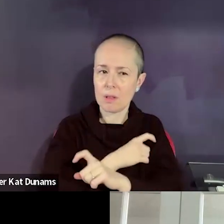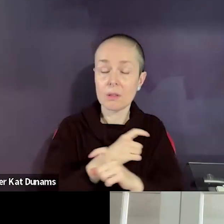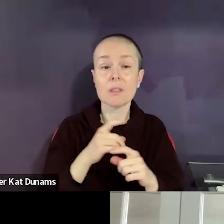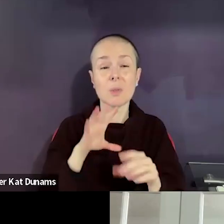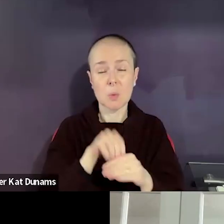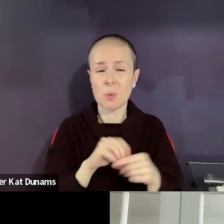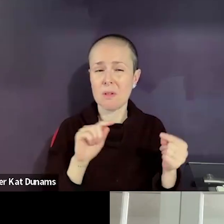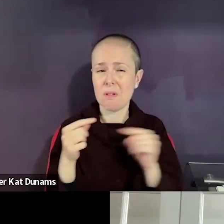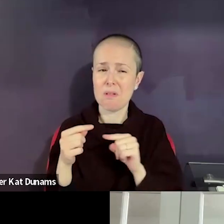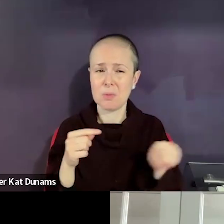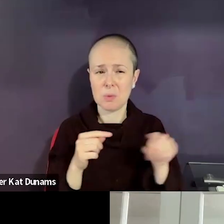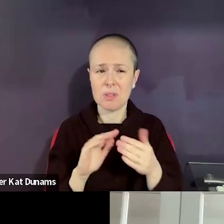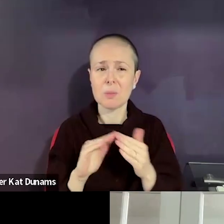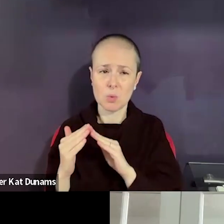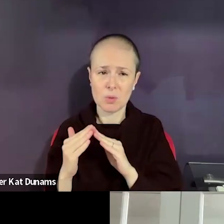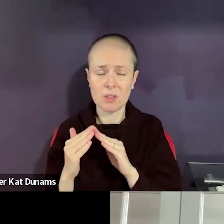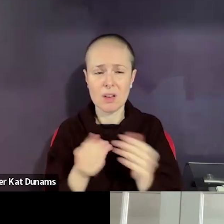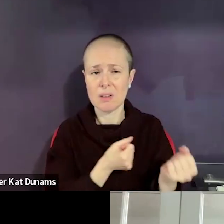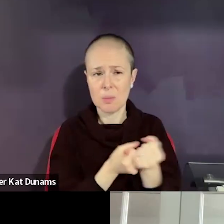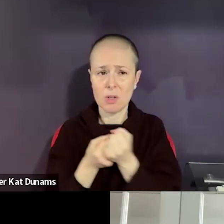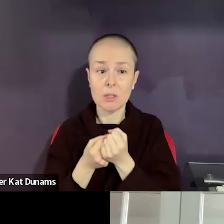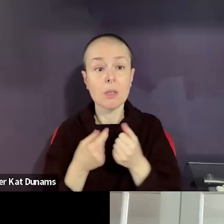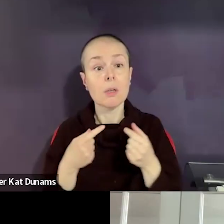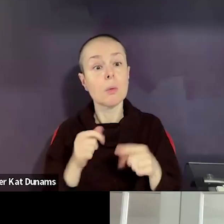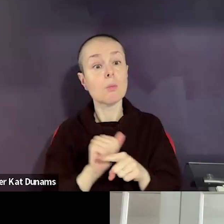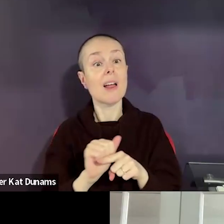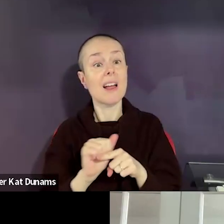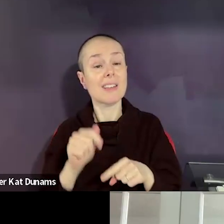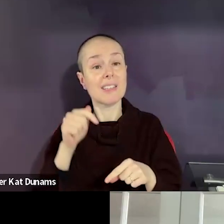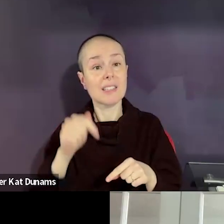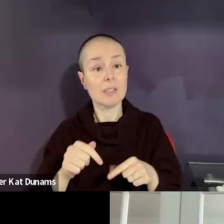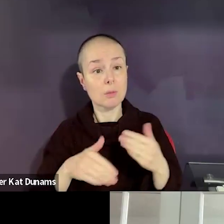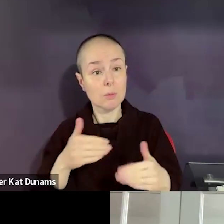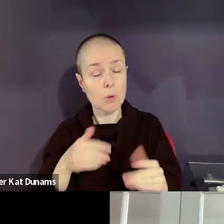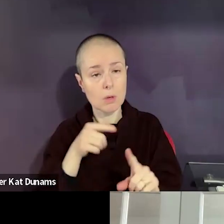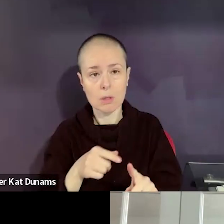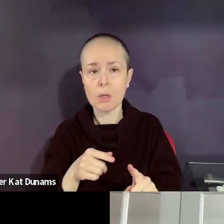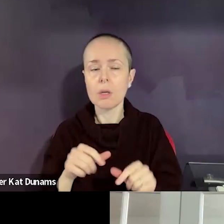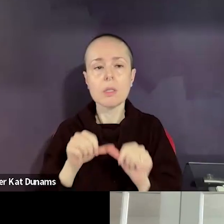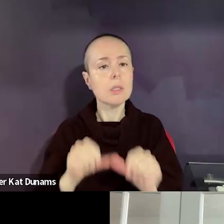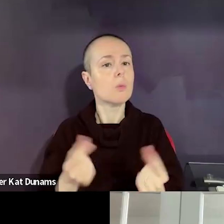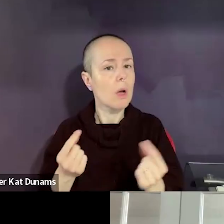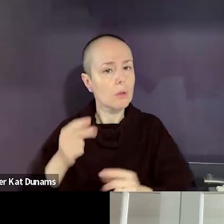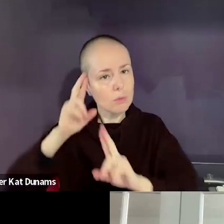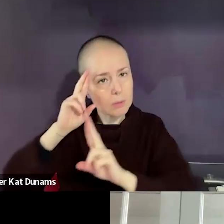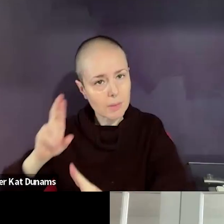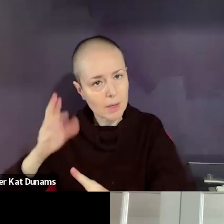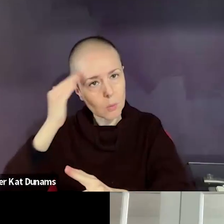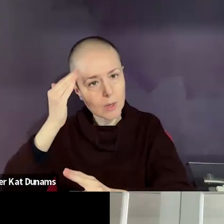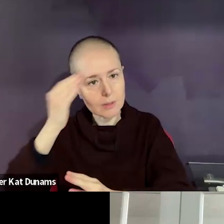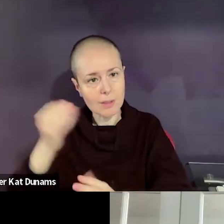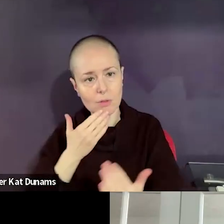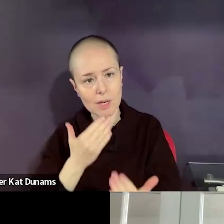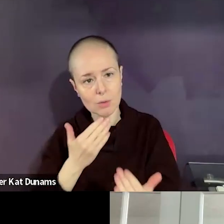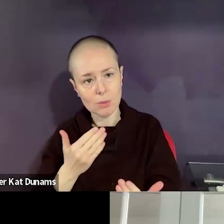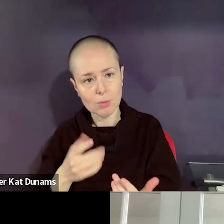this community in its propagation. While we practice this form, we move forward with respect, awareness, and gratitude for the hereditary